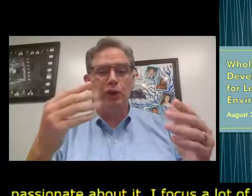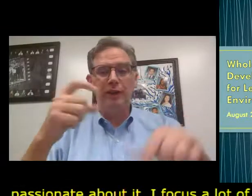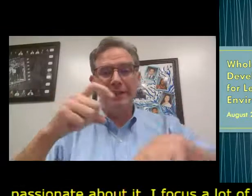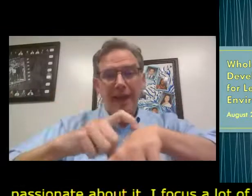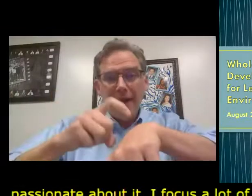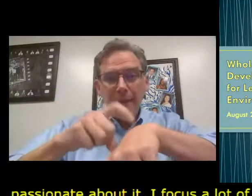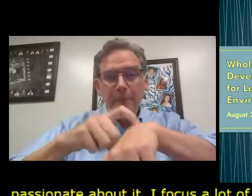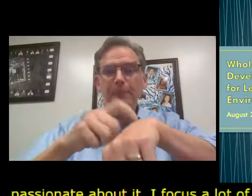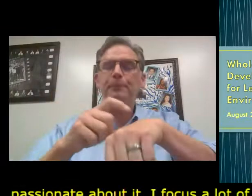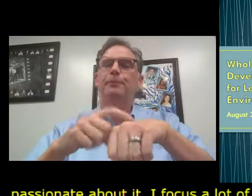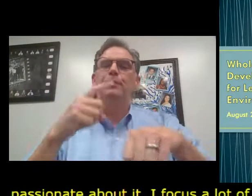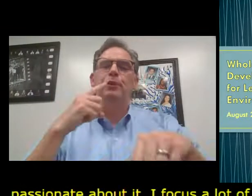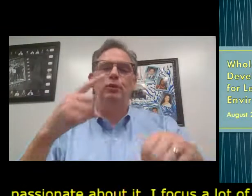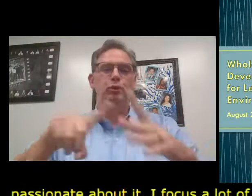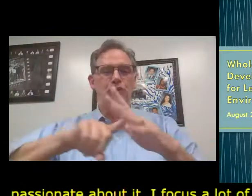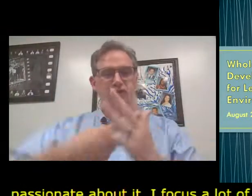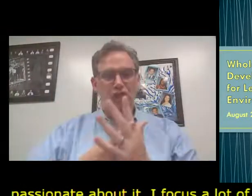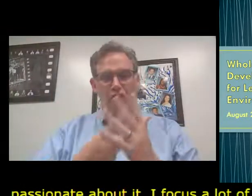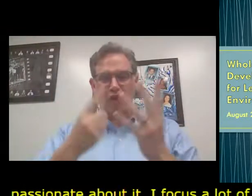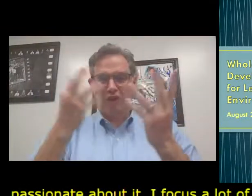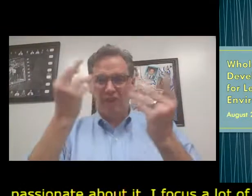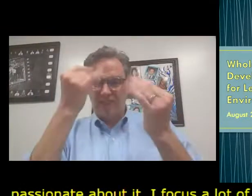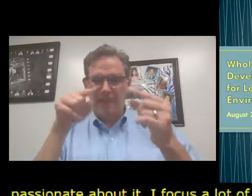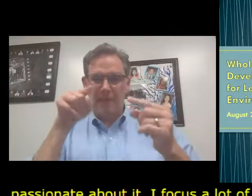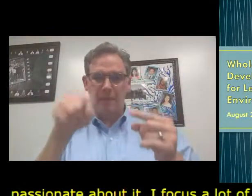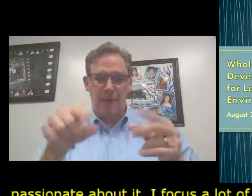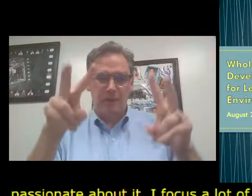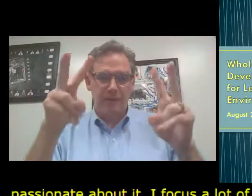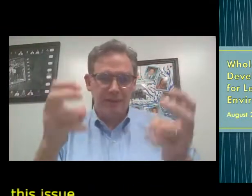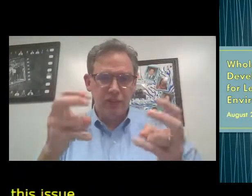When school started, right, I